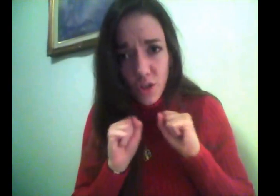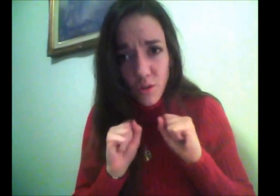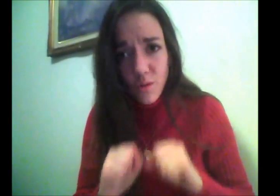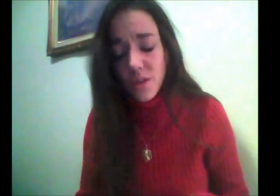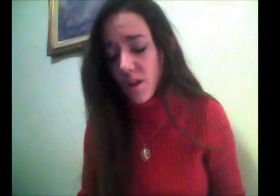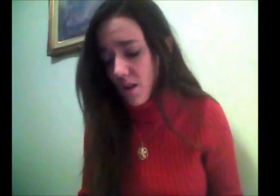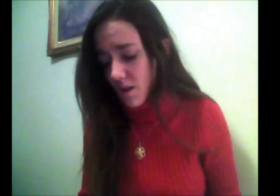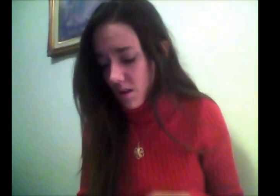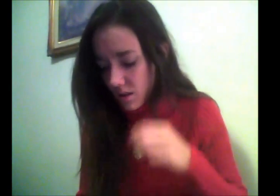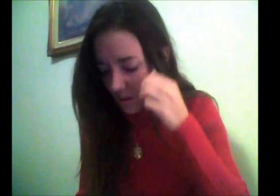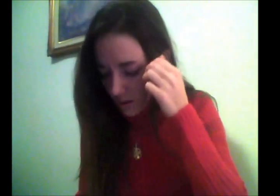Chills.